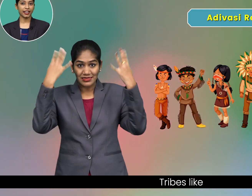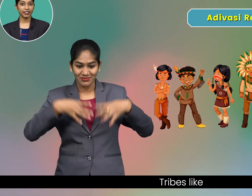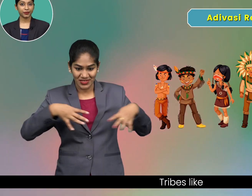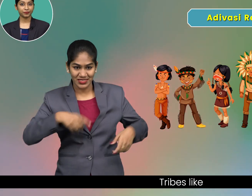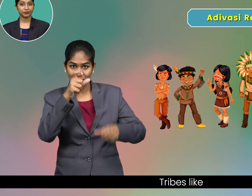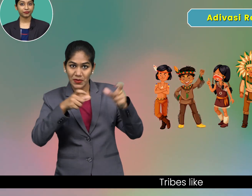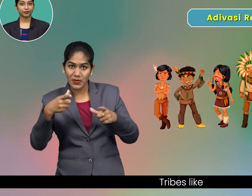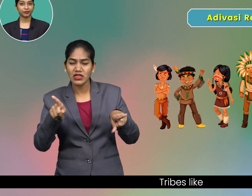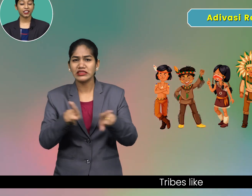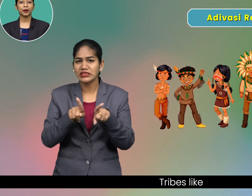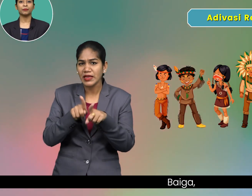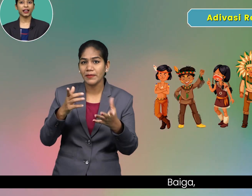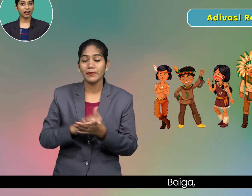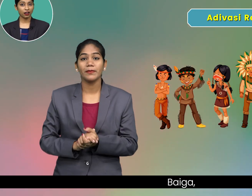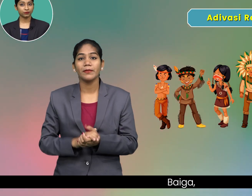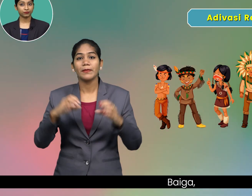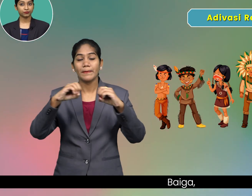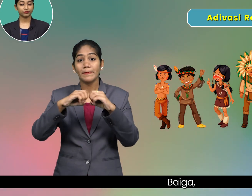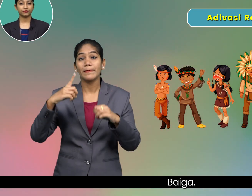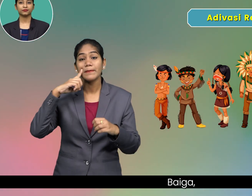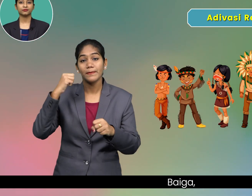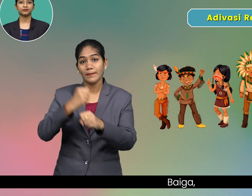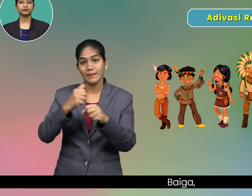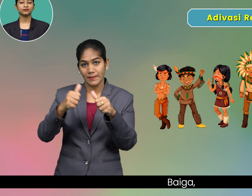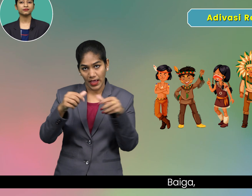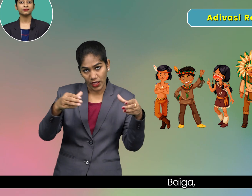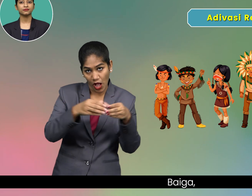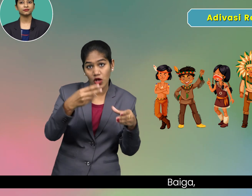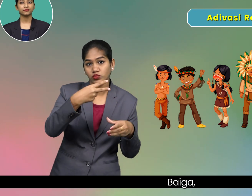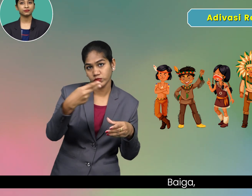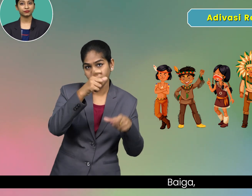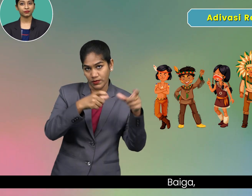Tribes like Baiga,